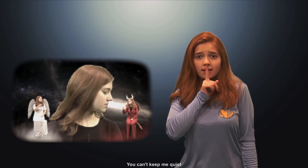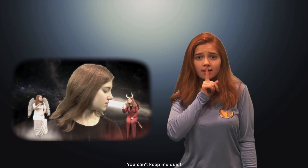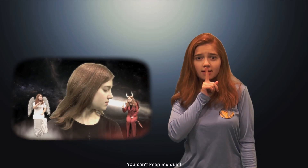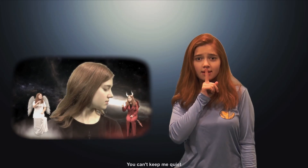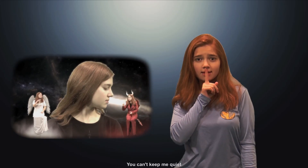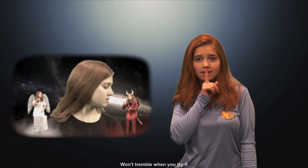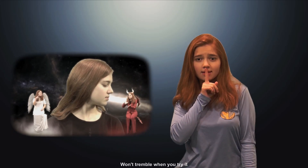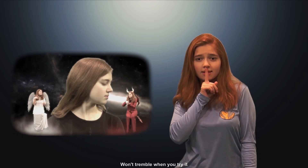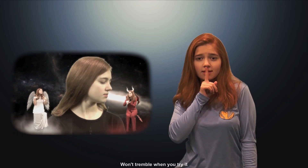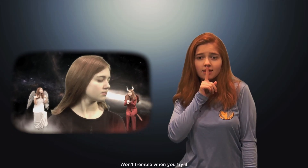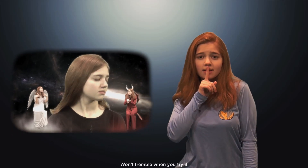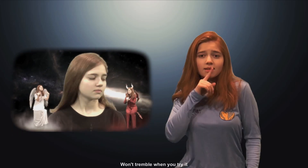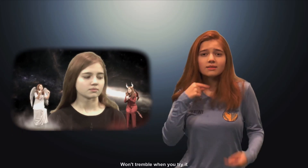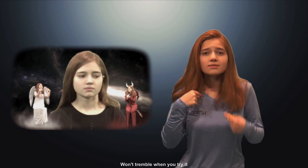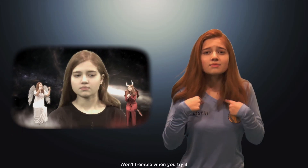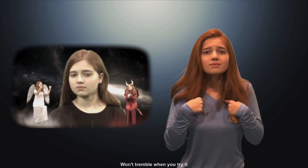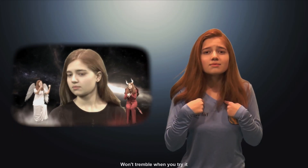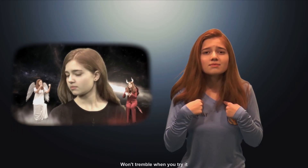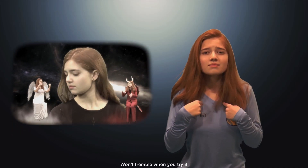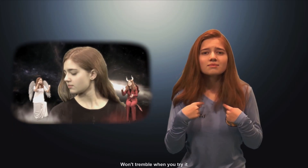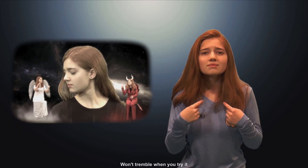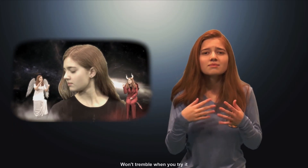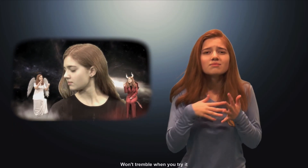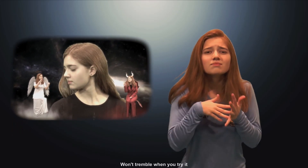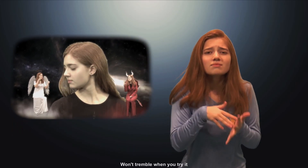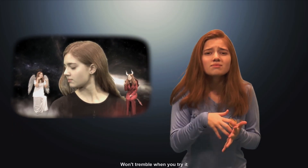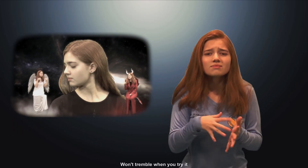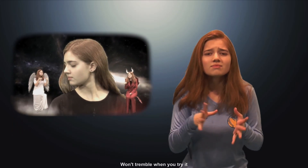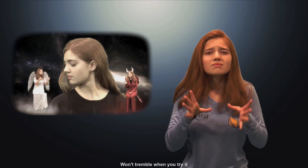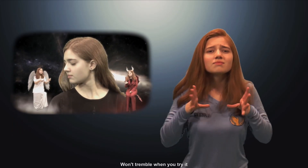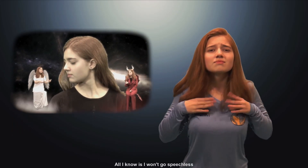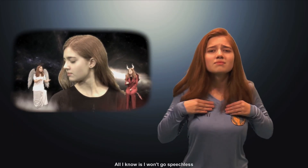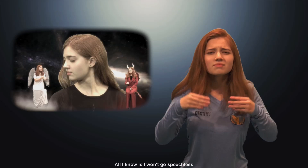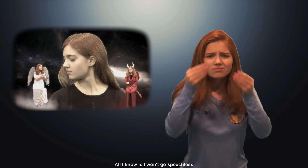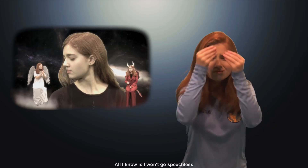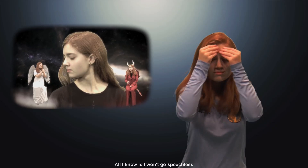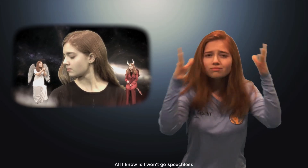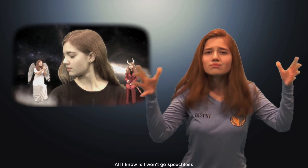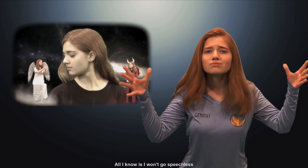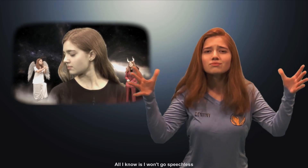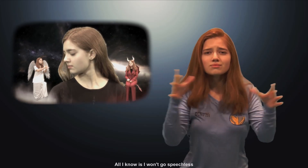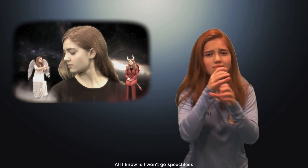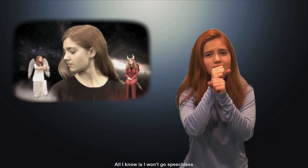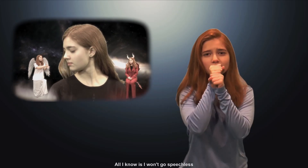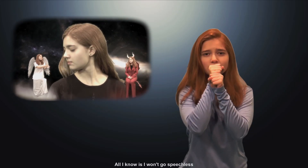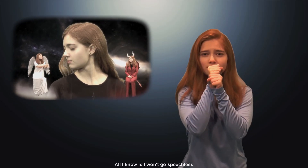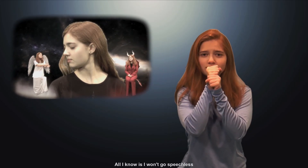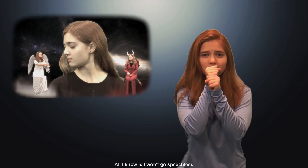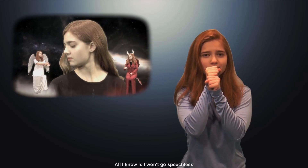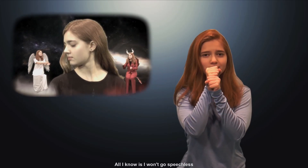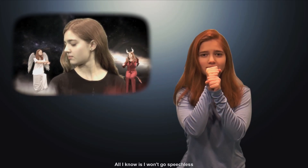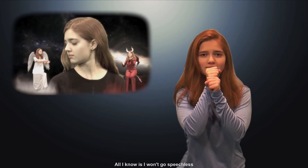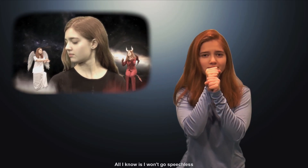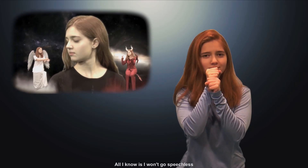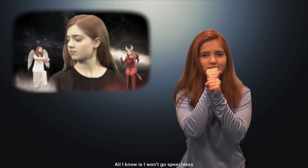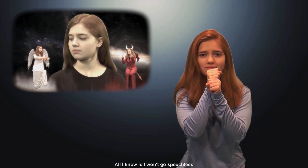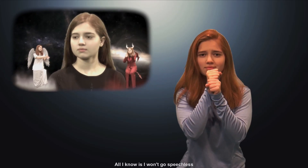Won't tremble when you try it All I know is I won't go speechless